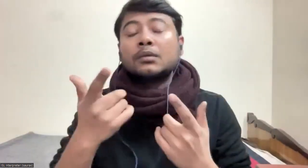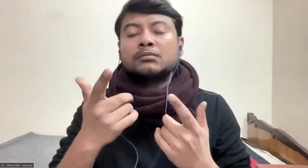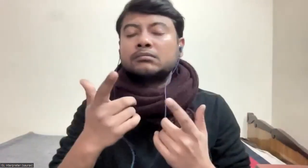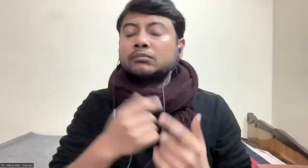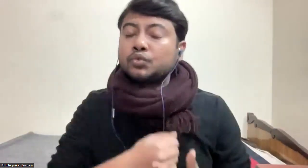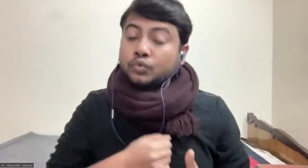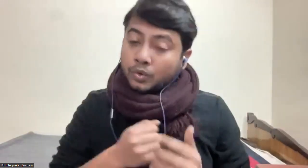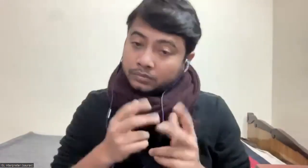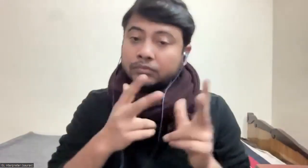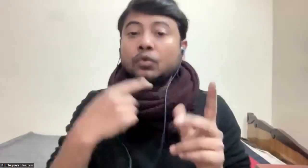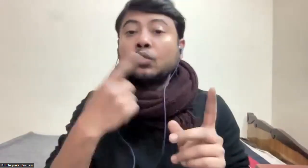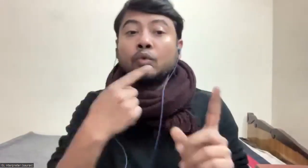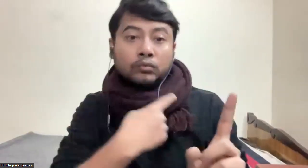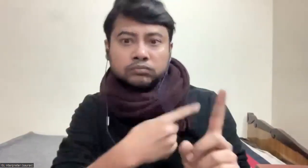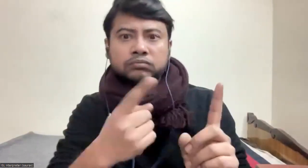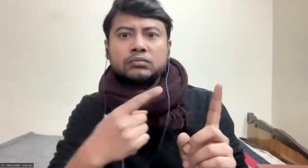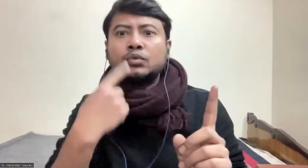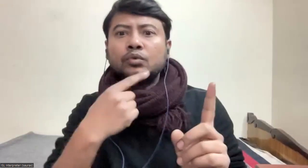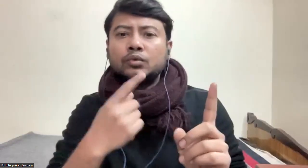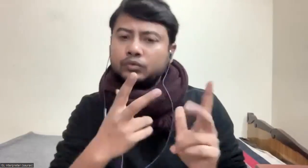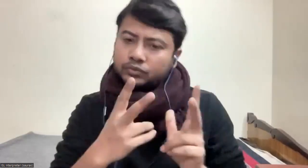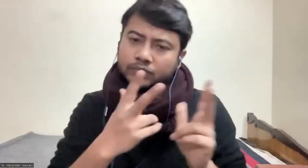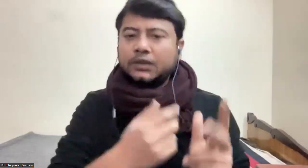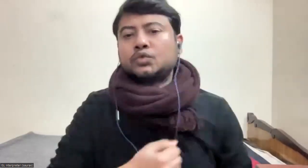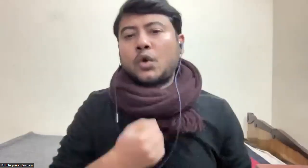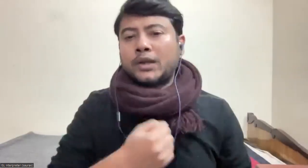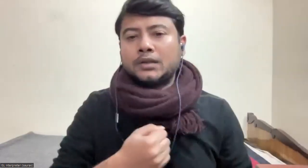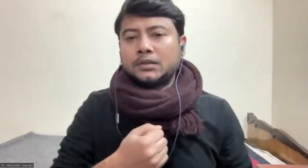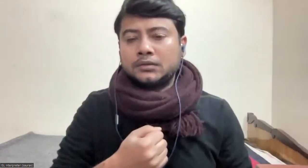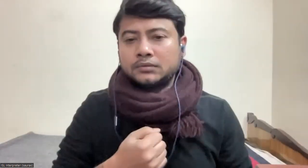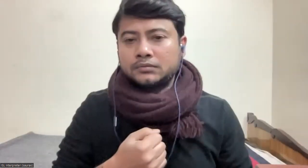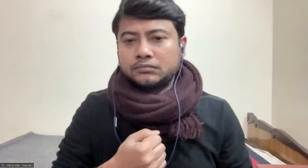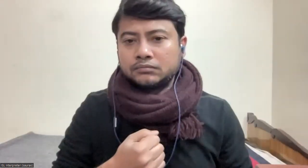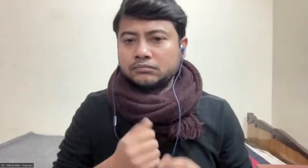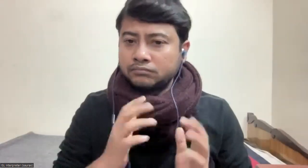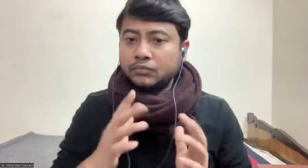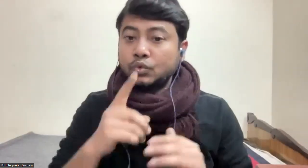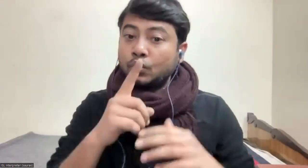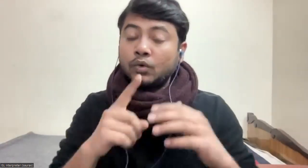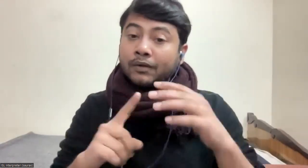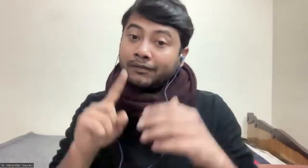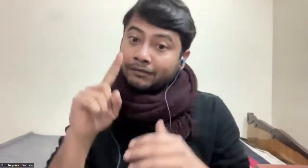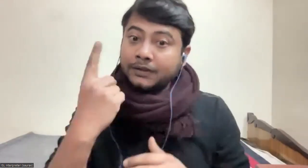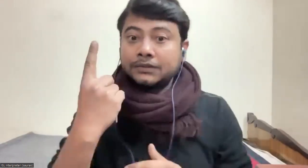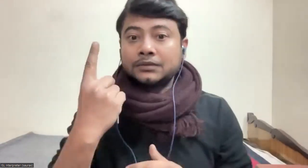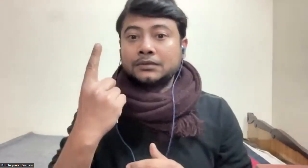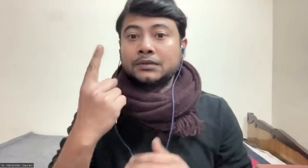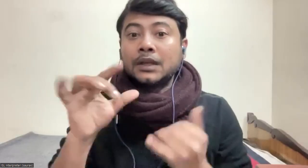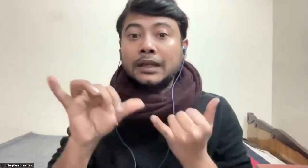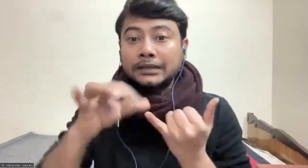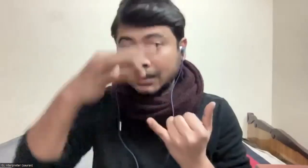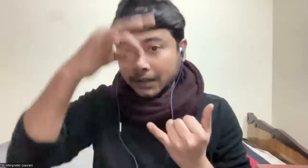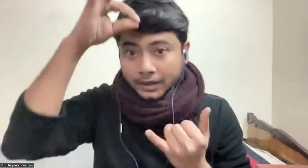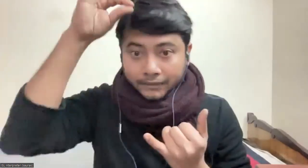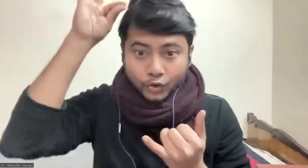Right? So point number one, more very, very and most important, it is on the top of the list. Please never offend